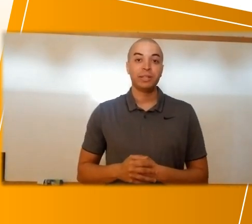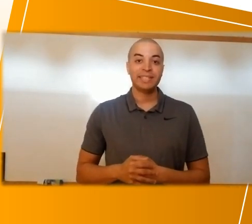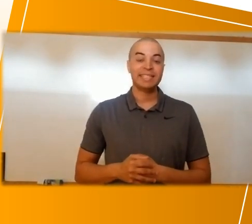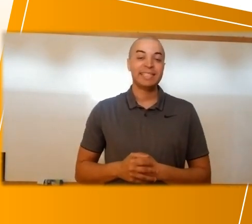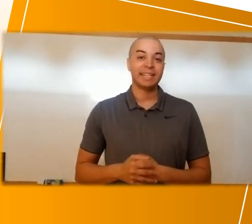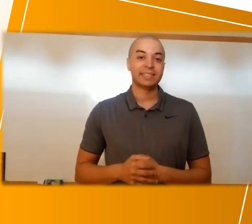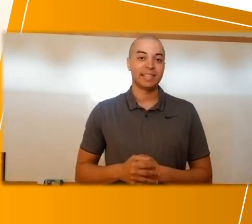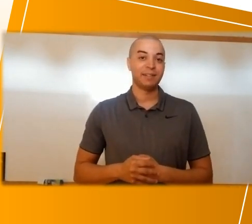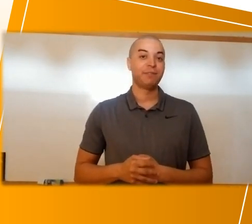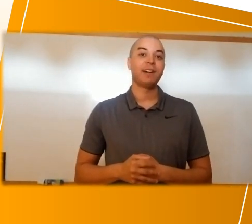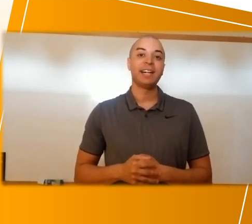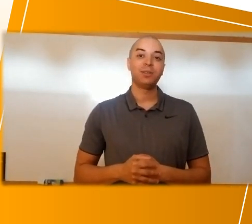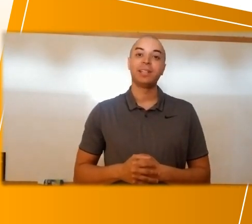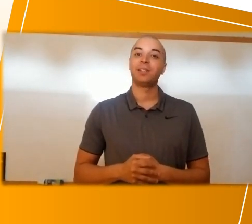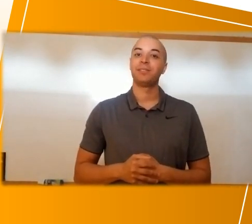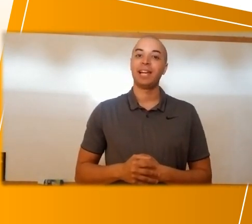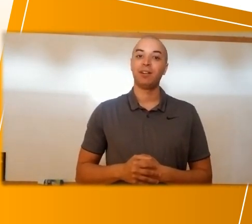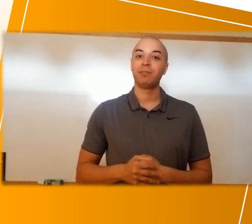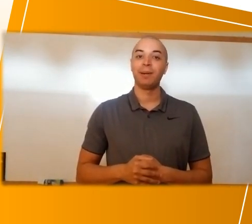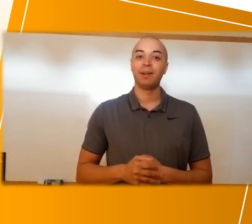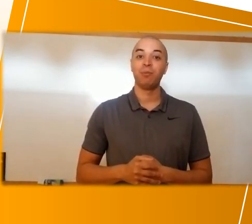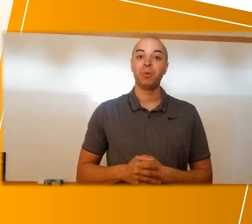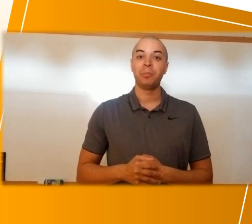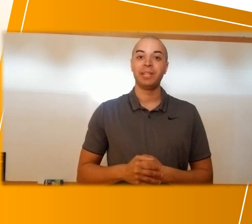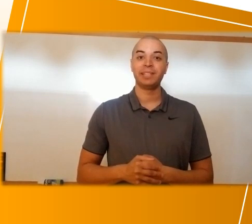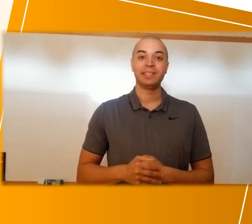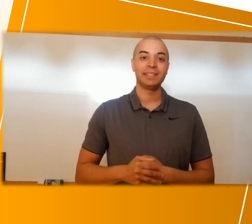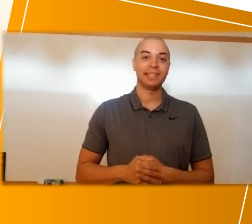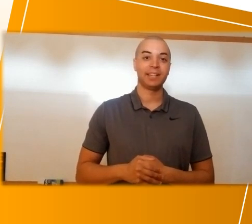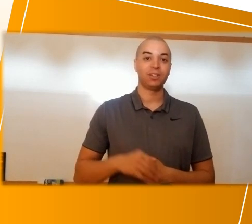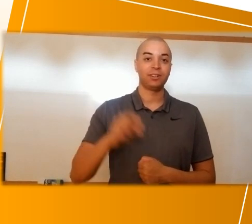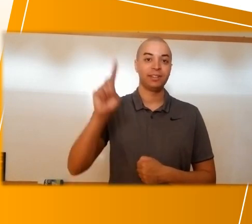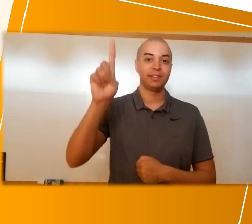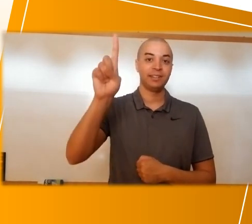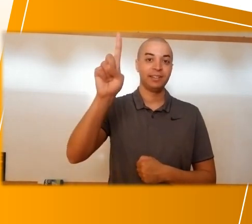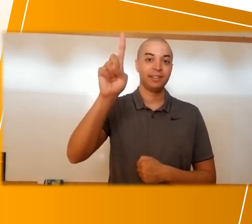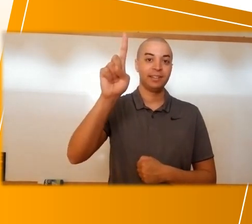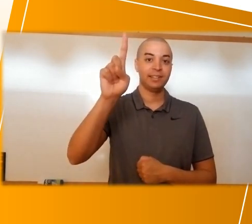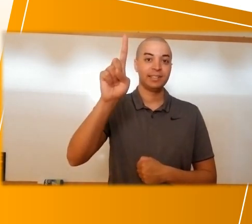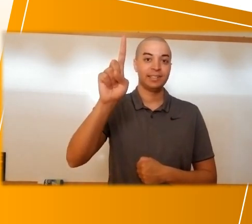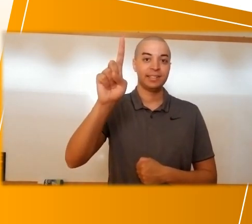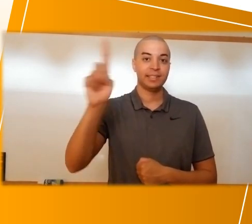Our 26th and final letter of the alphabet will be letter